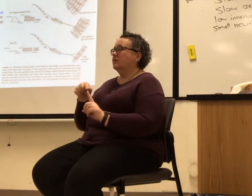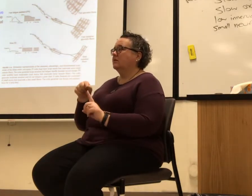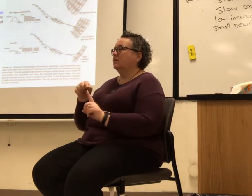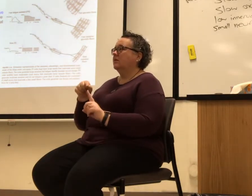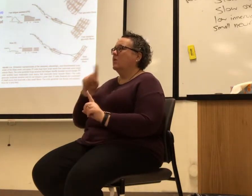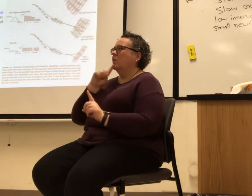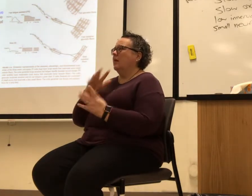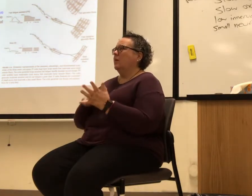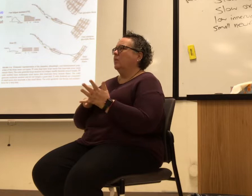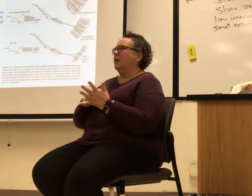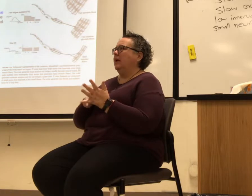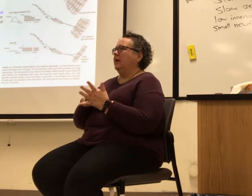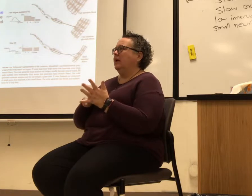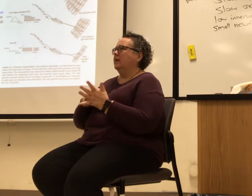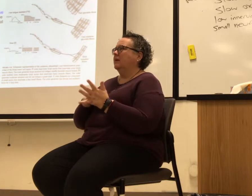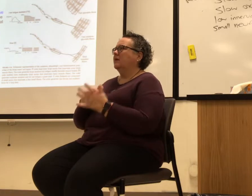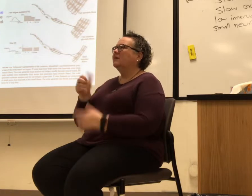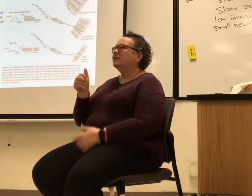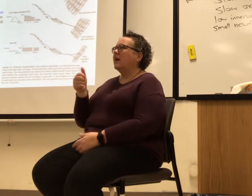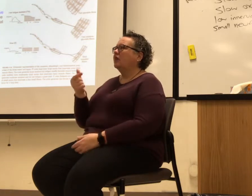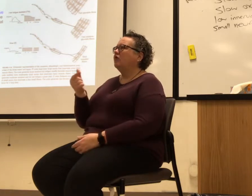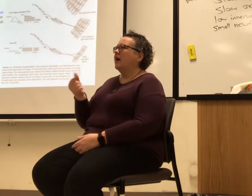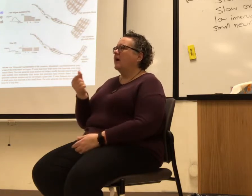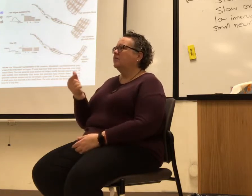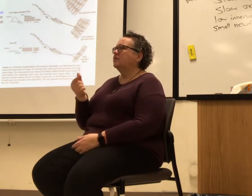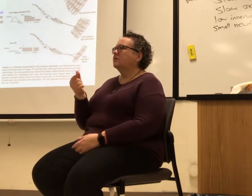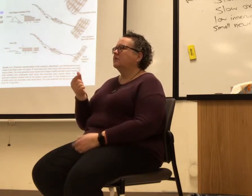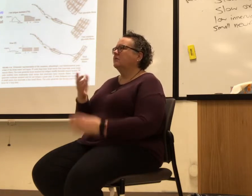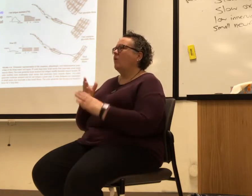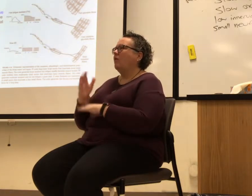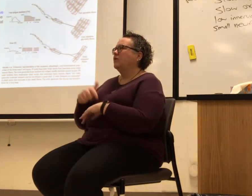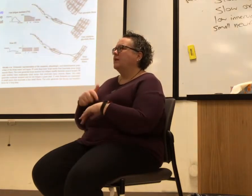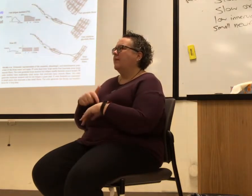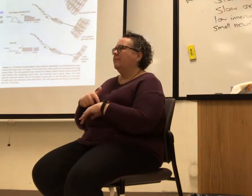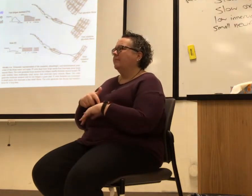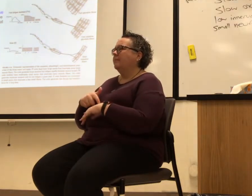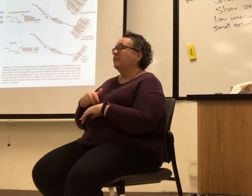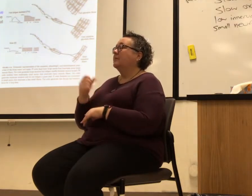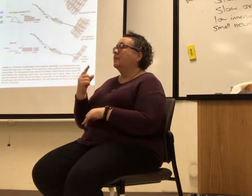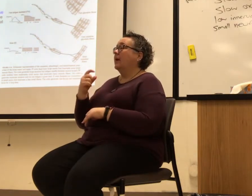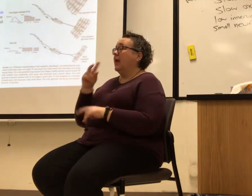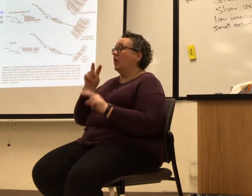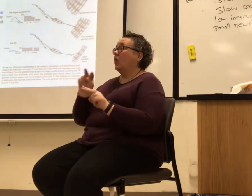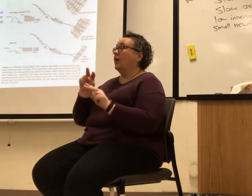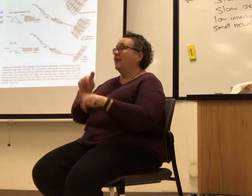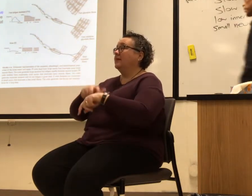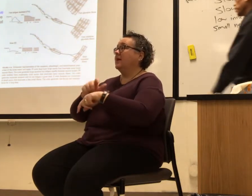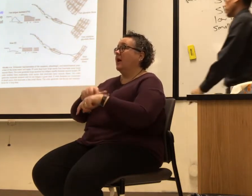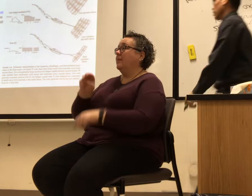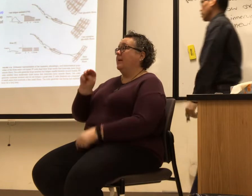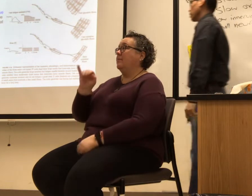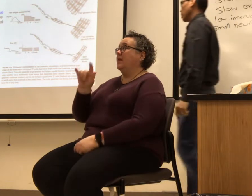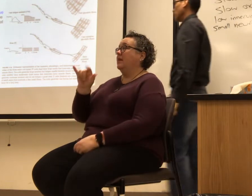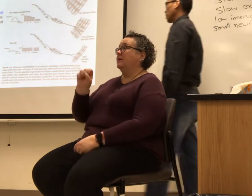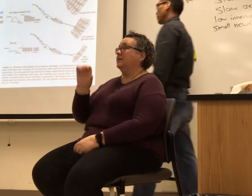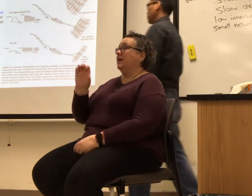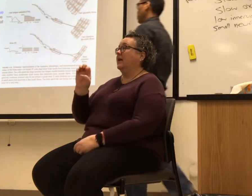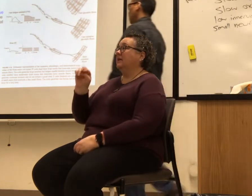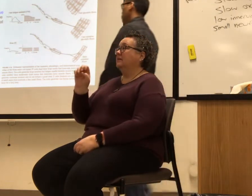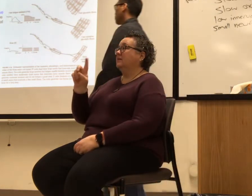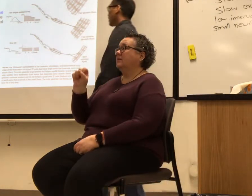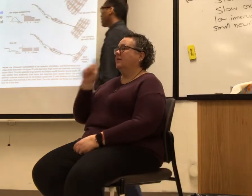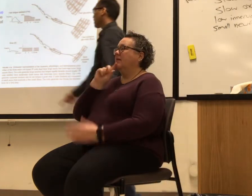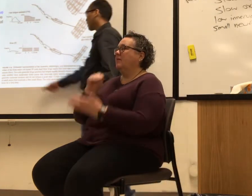is very weak, 10 grams over time. And look at the time in milliseconds here. They